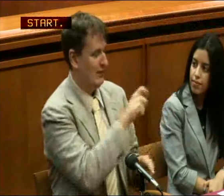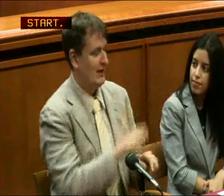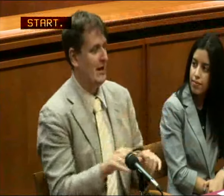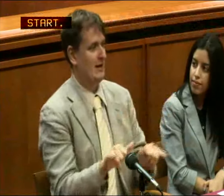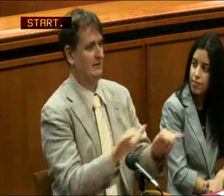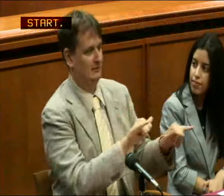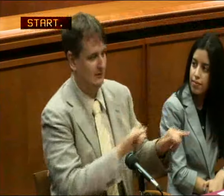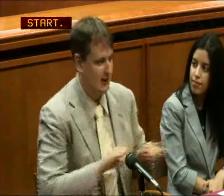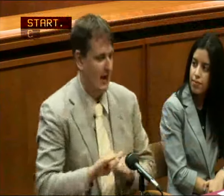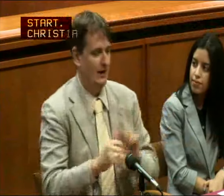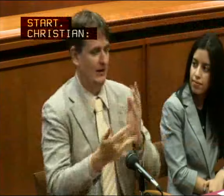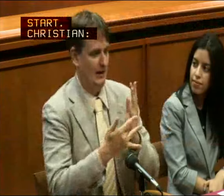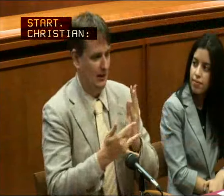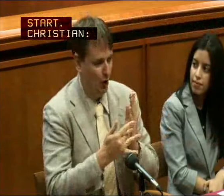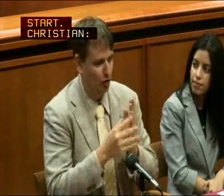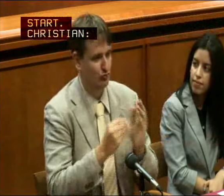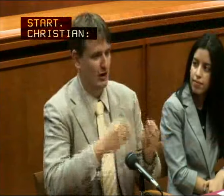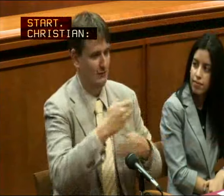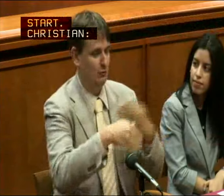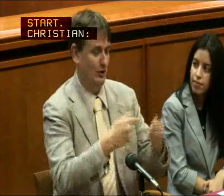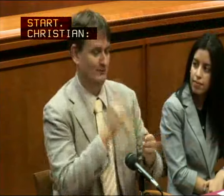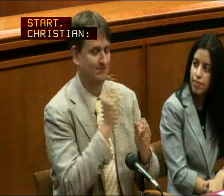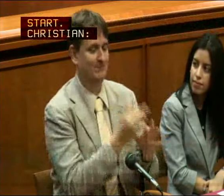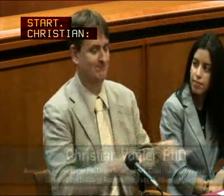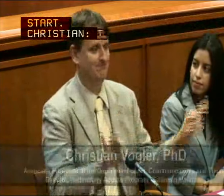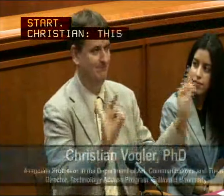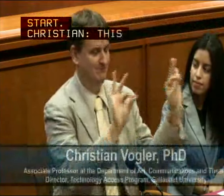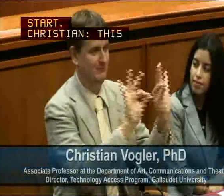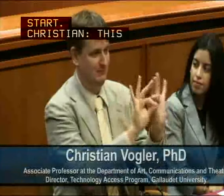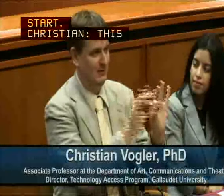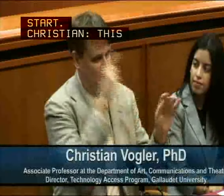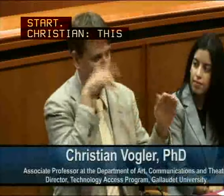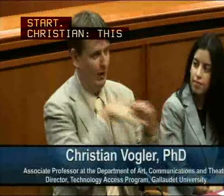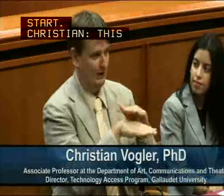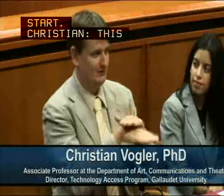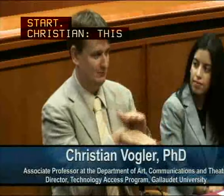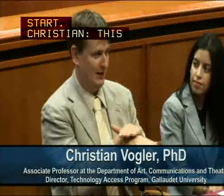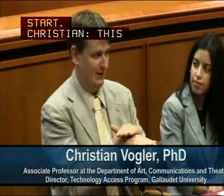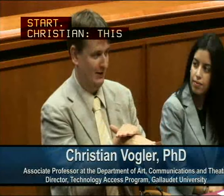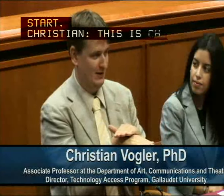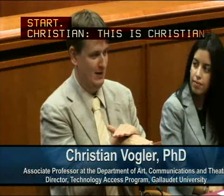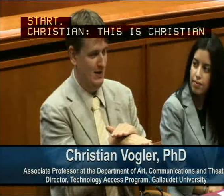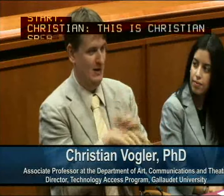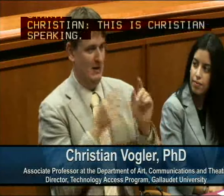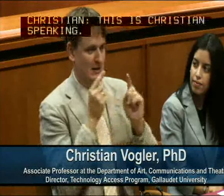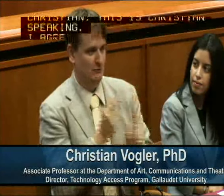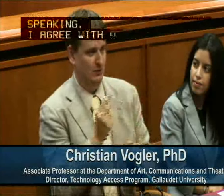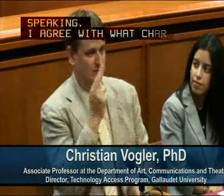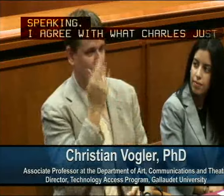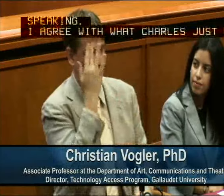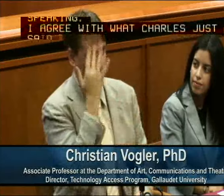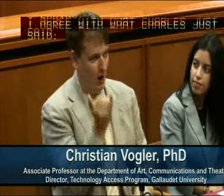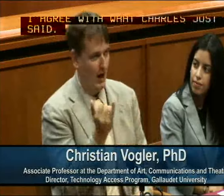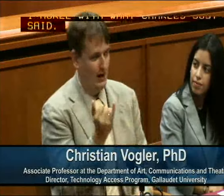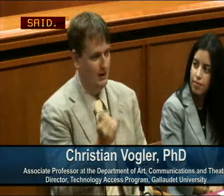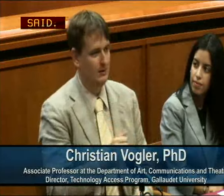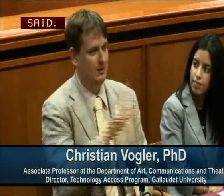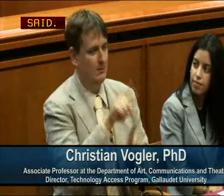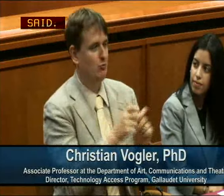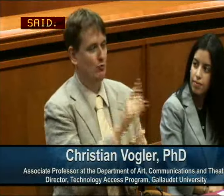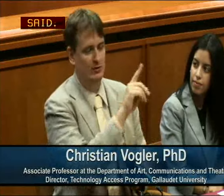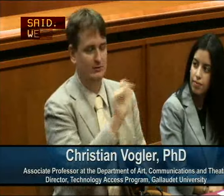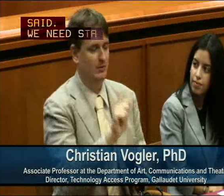I agree with what Charles just said. We need standards for technology and processes that are set in place. Those are very important with respect to